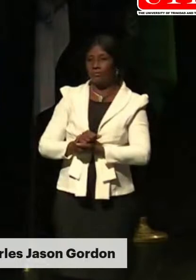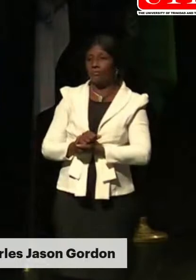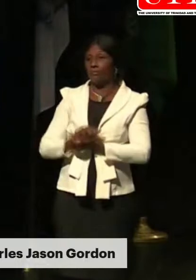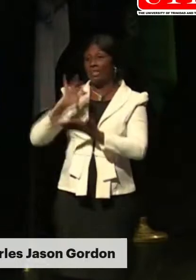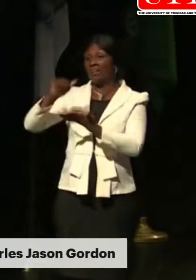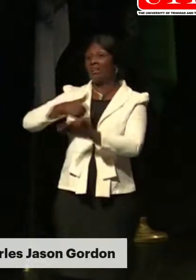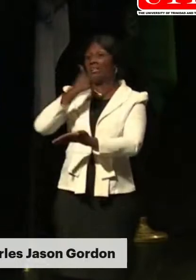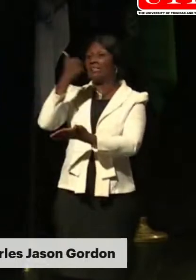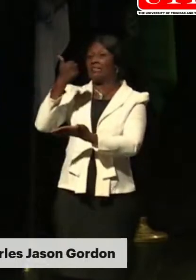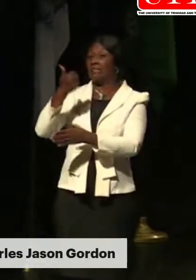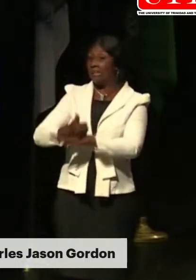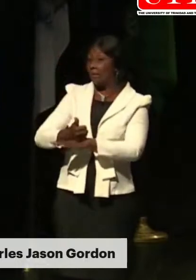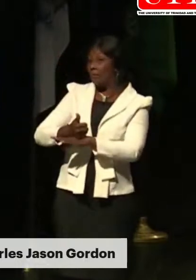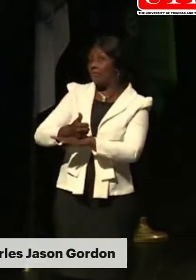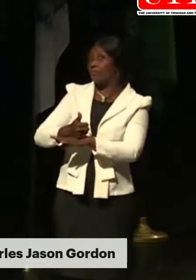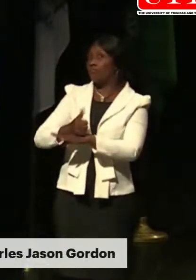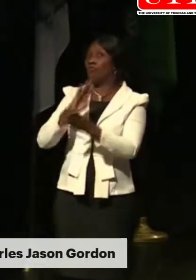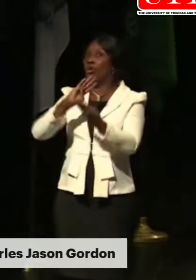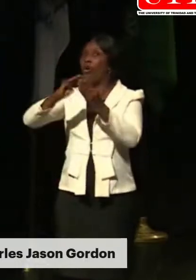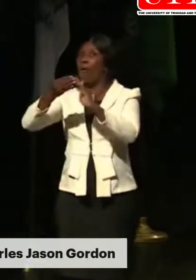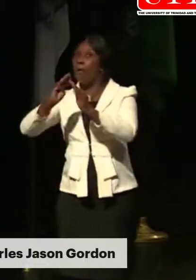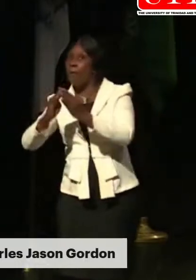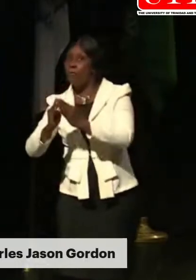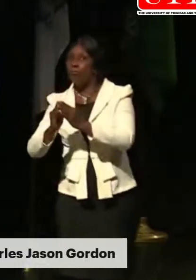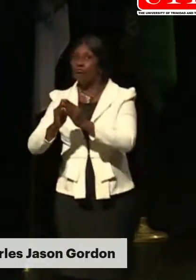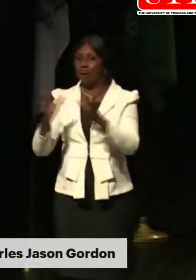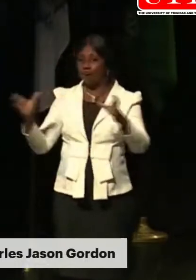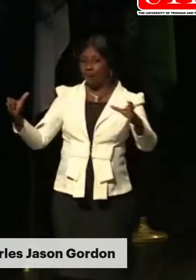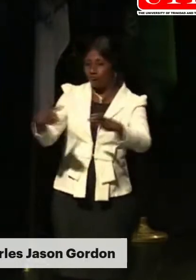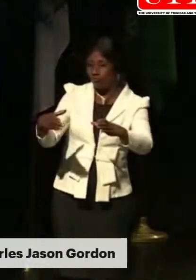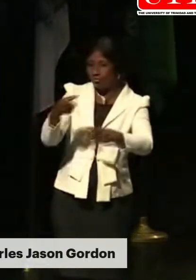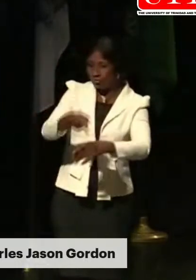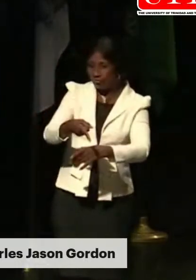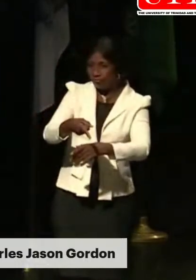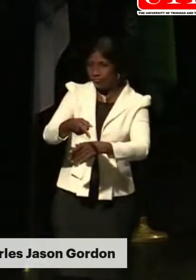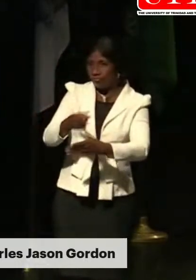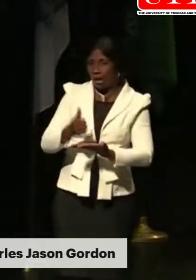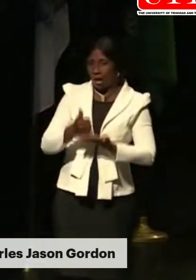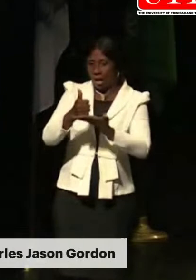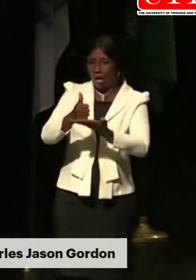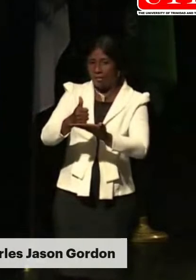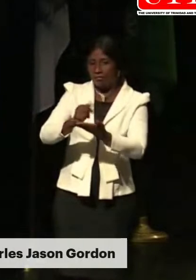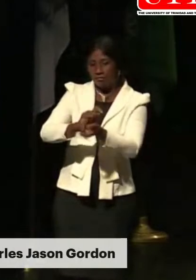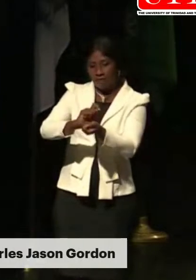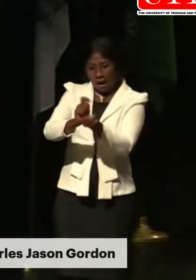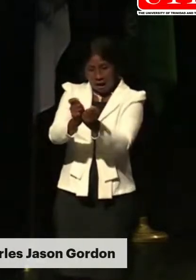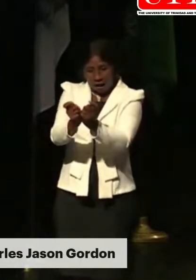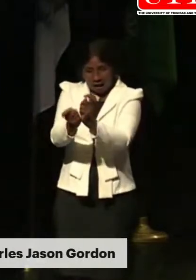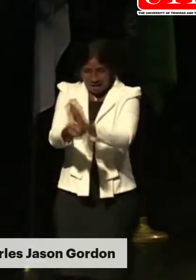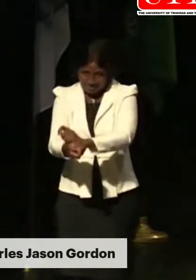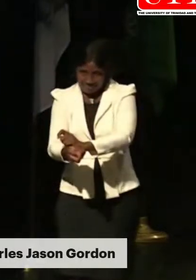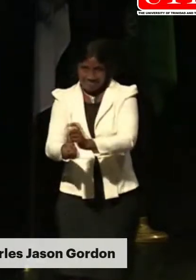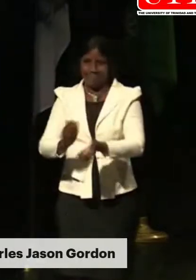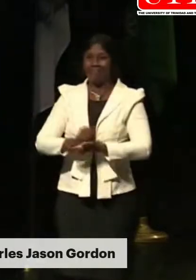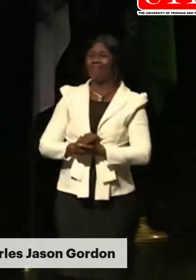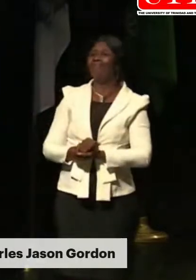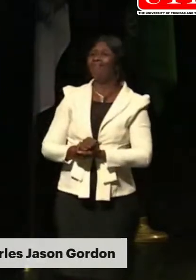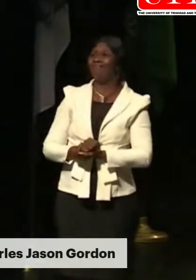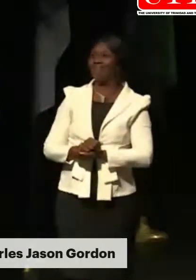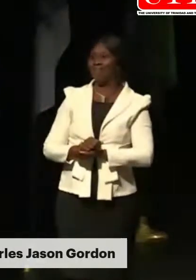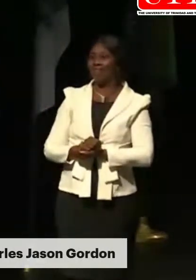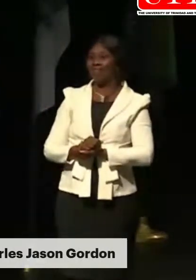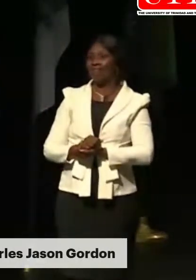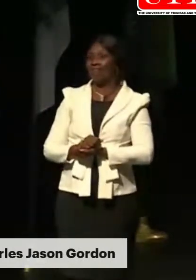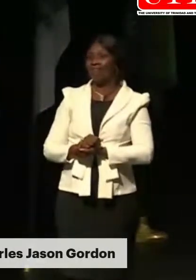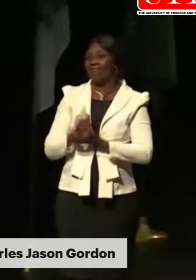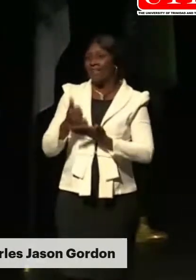the Community Intervention Transforming Youth Program, referred to as CITY, to assist with